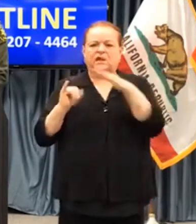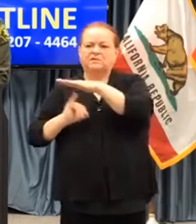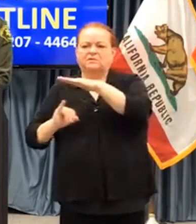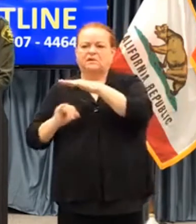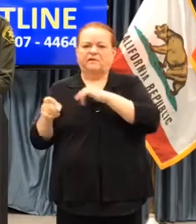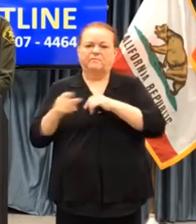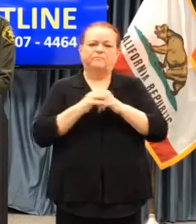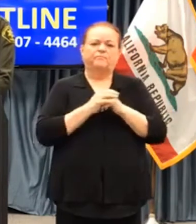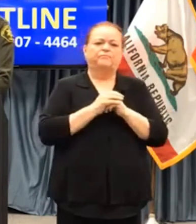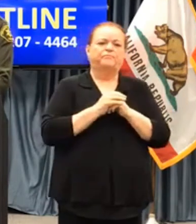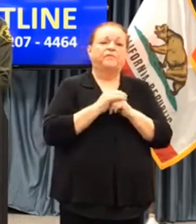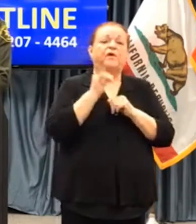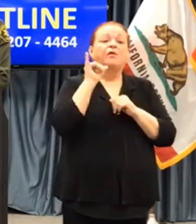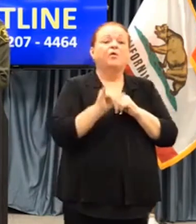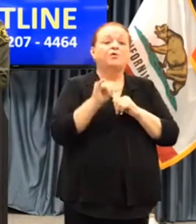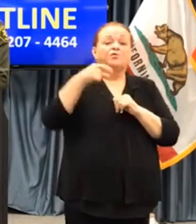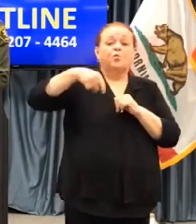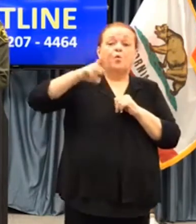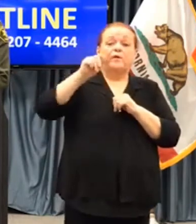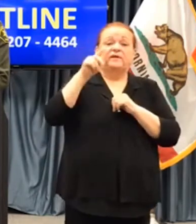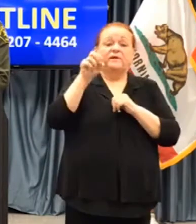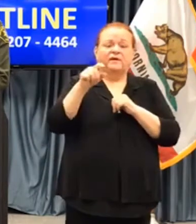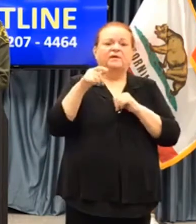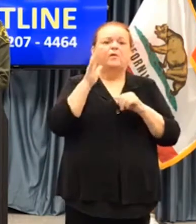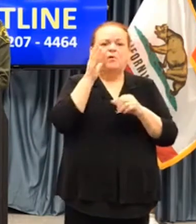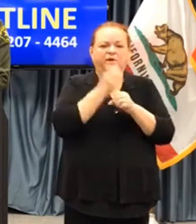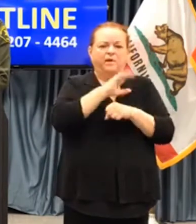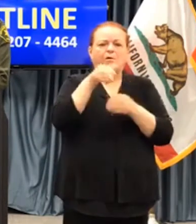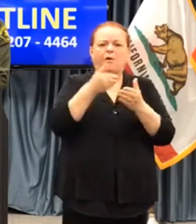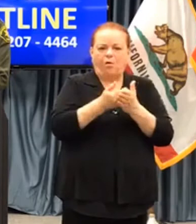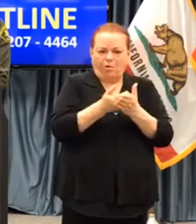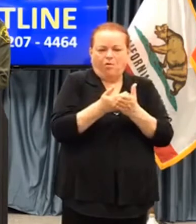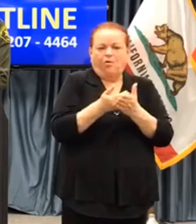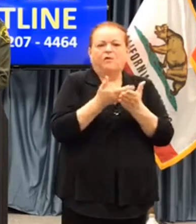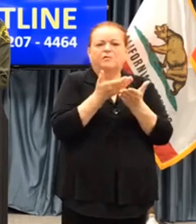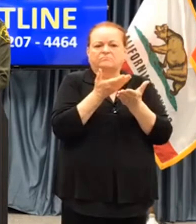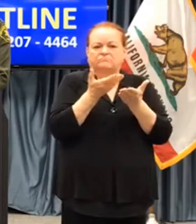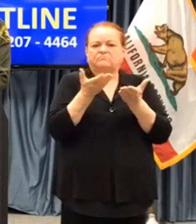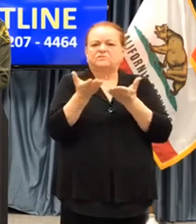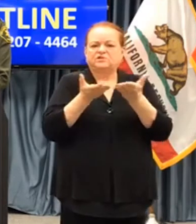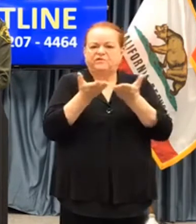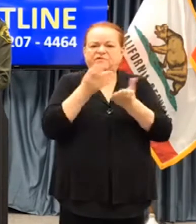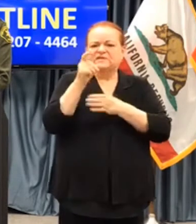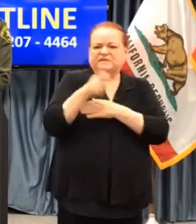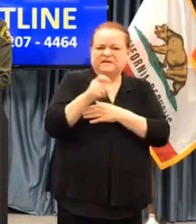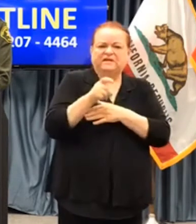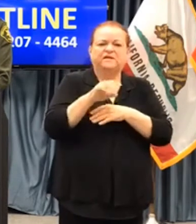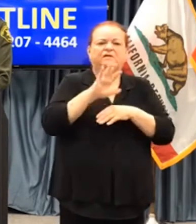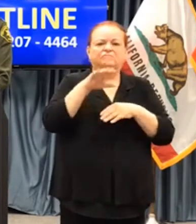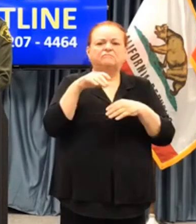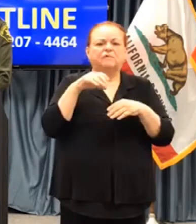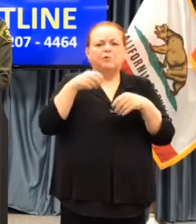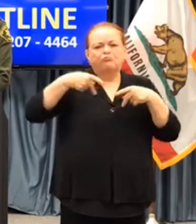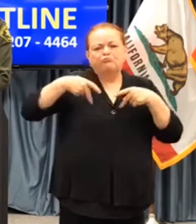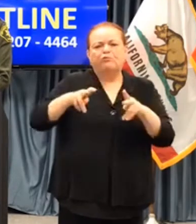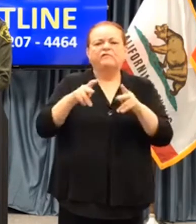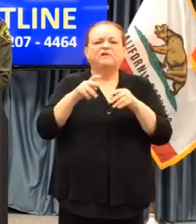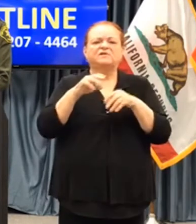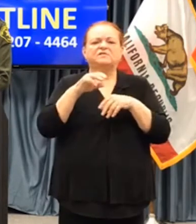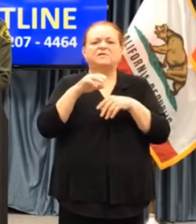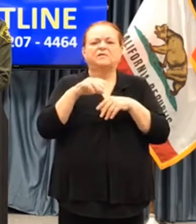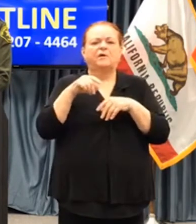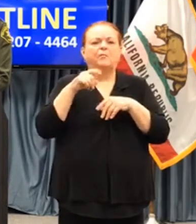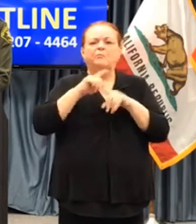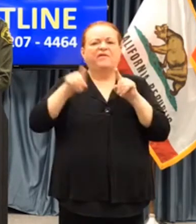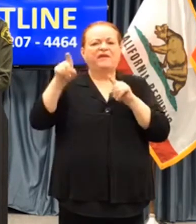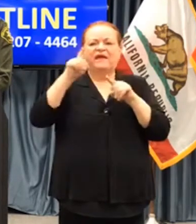in quarantine still have access to all services within the jail, day room and other privileges. They're just not being